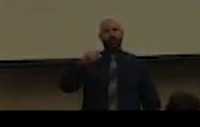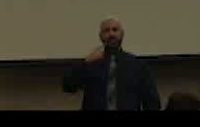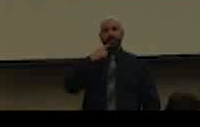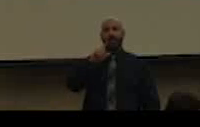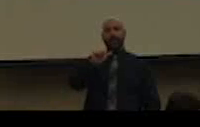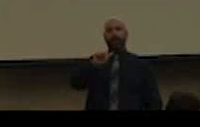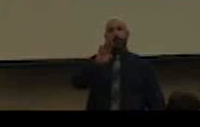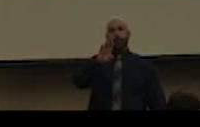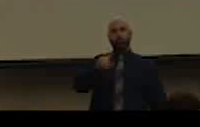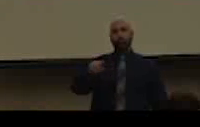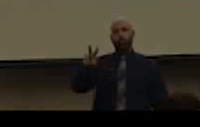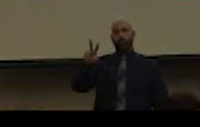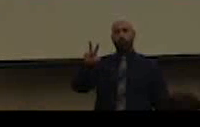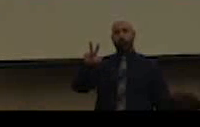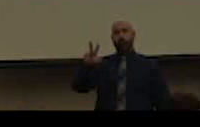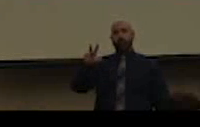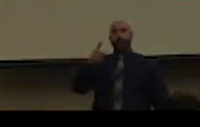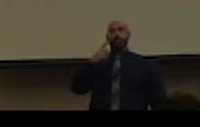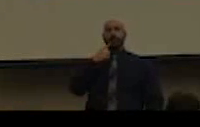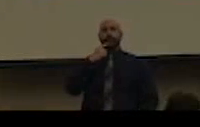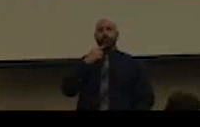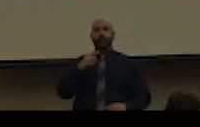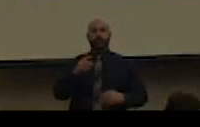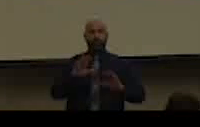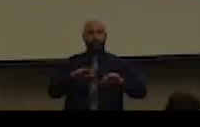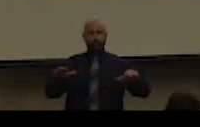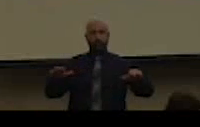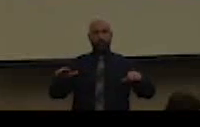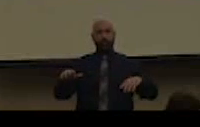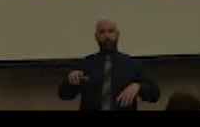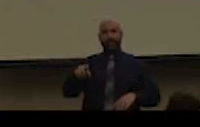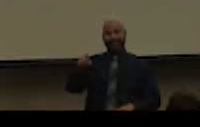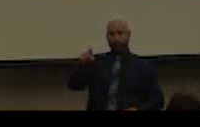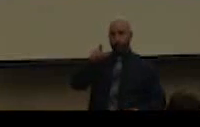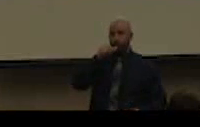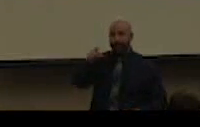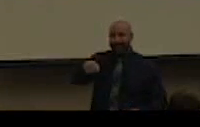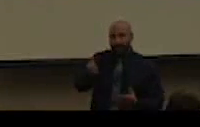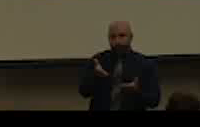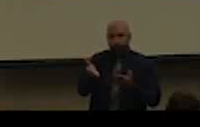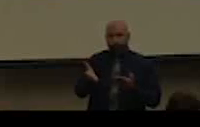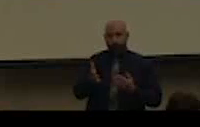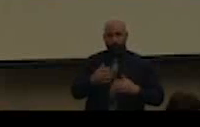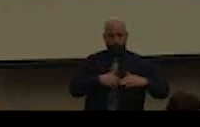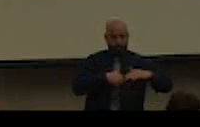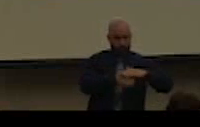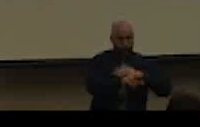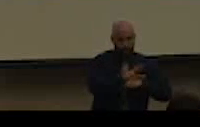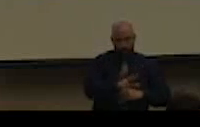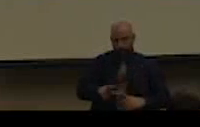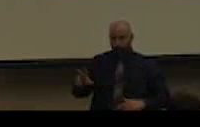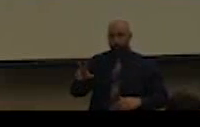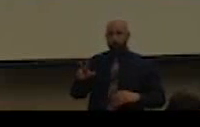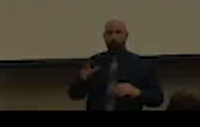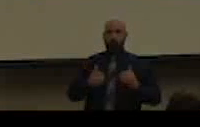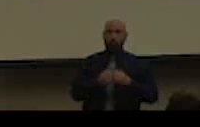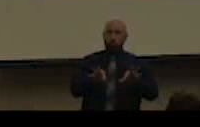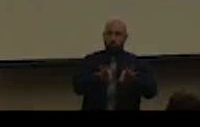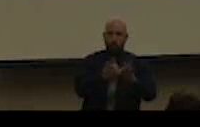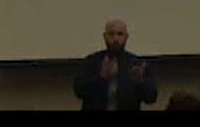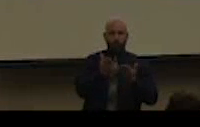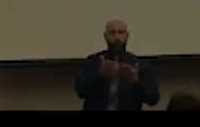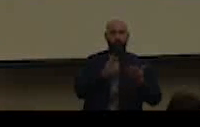says children in need ages birth to 3 are our greatest point of crisis to serve in the state.